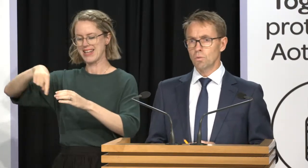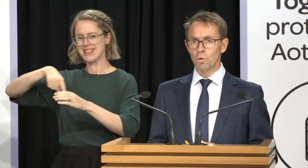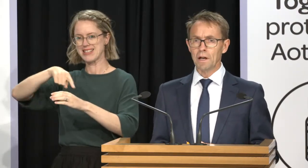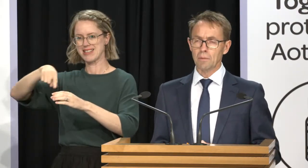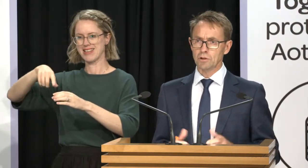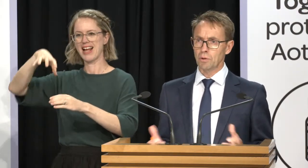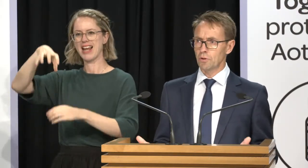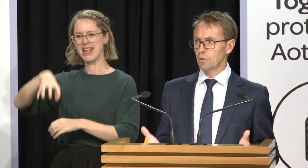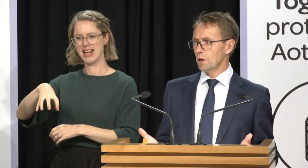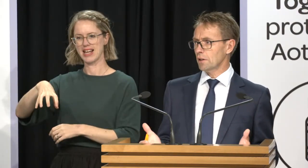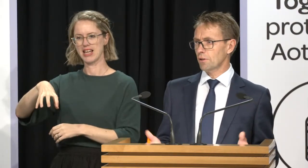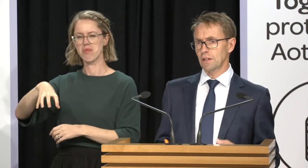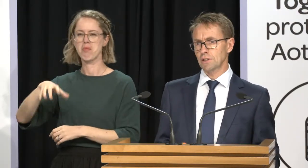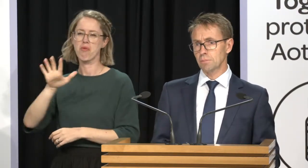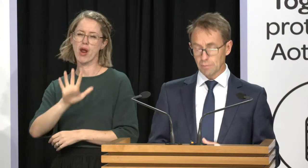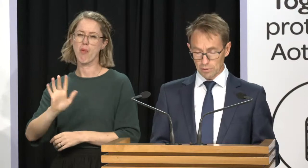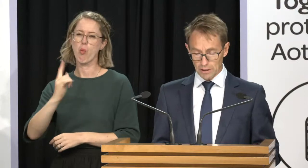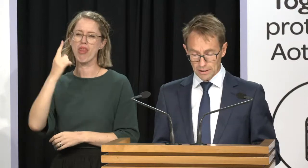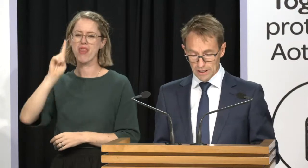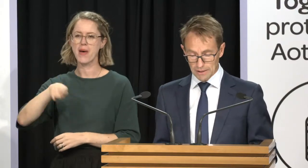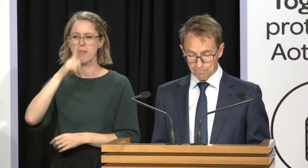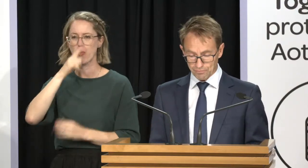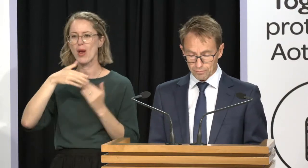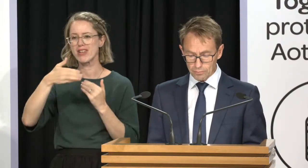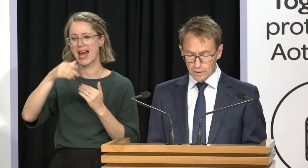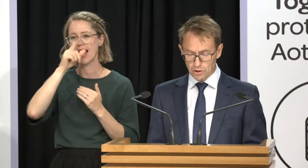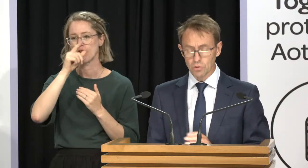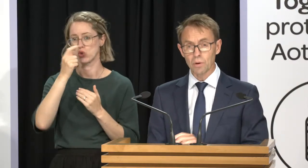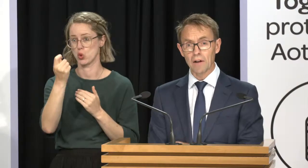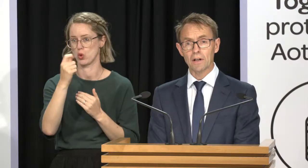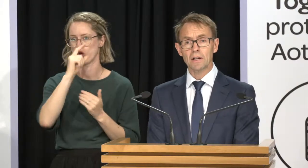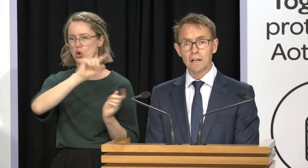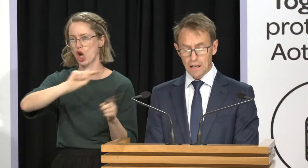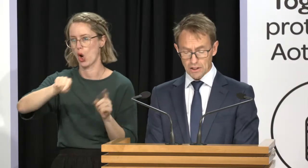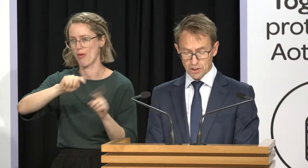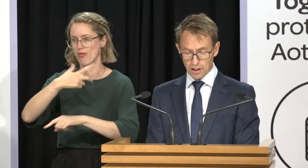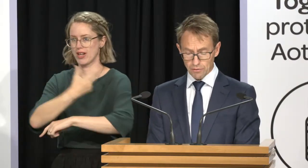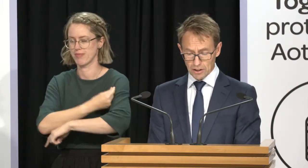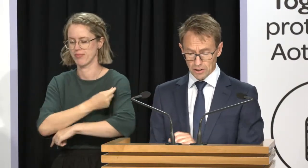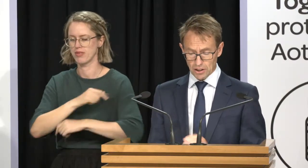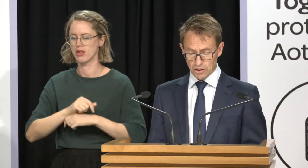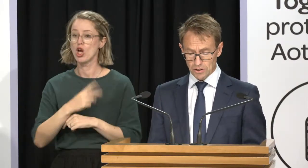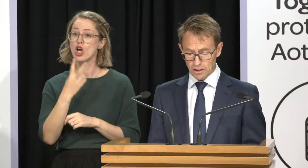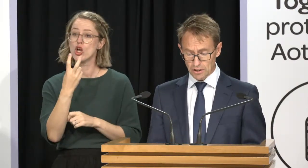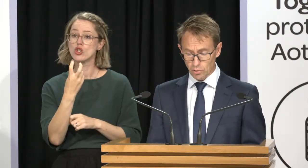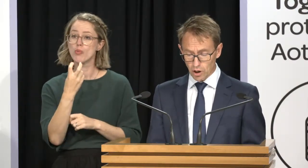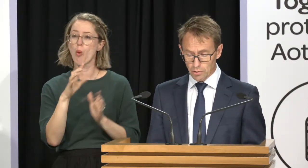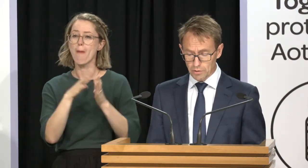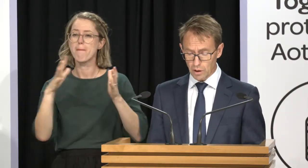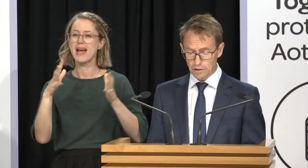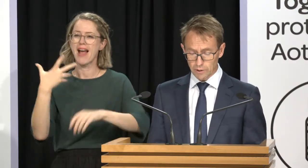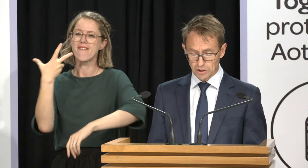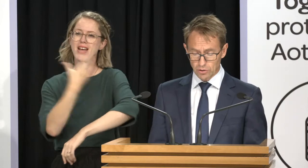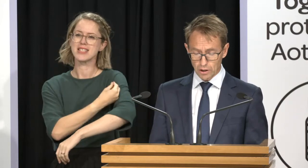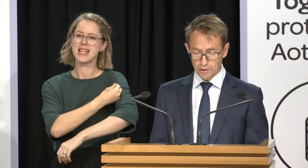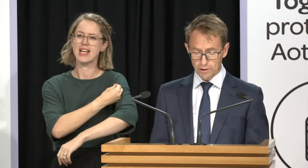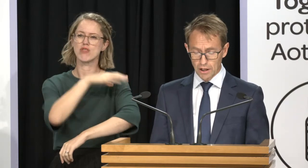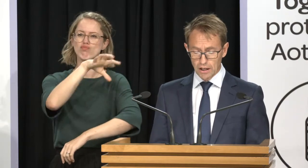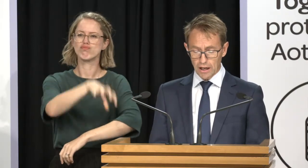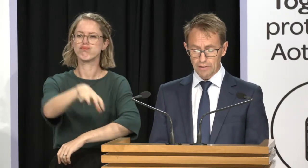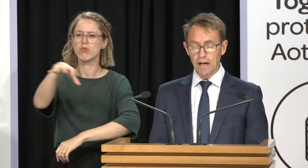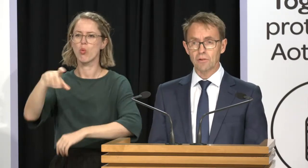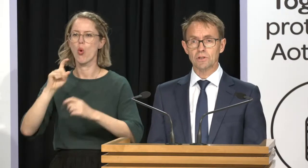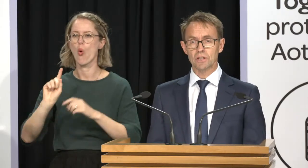clinic will be able to put through around 1,000 people a day. Two other large-scale vaccination centres will open, one in West